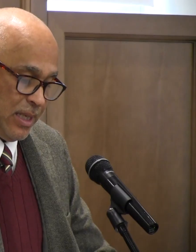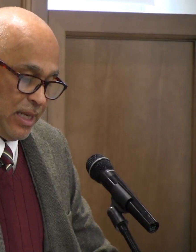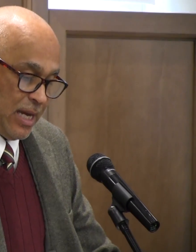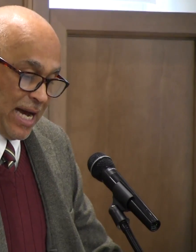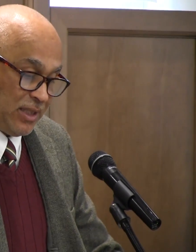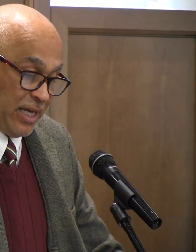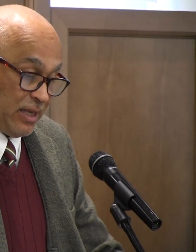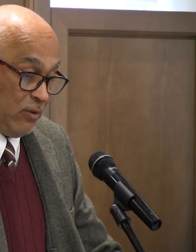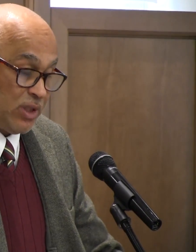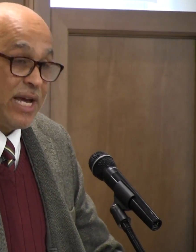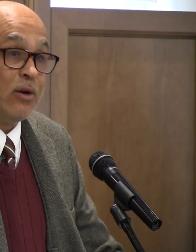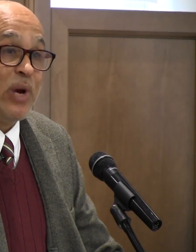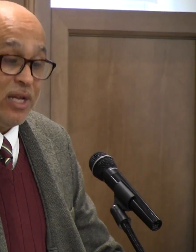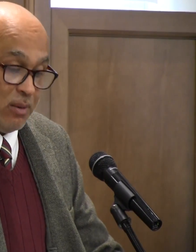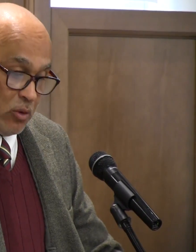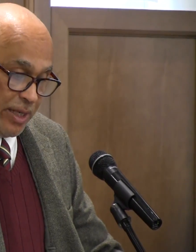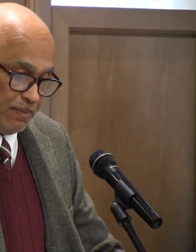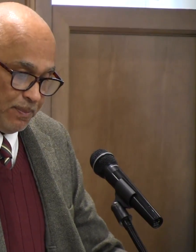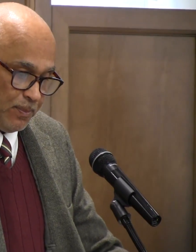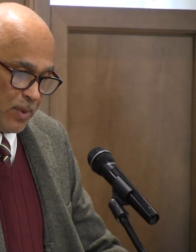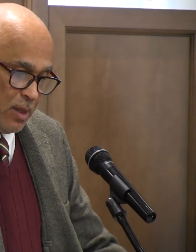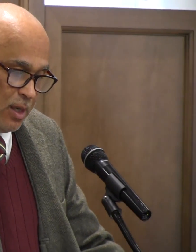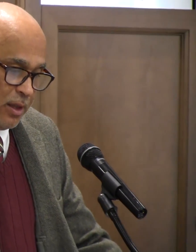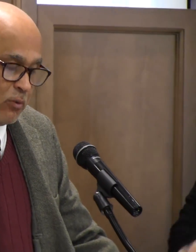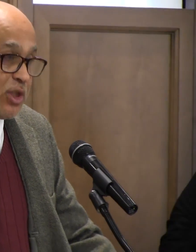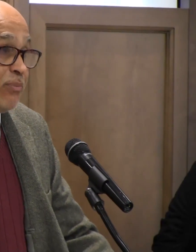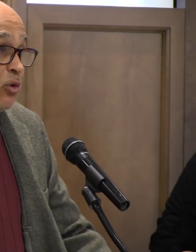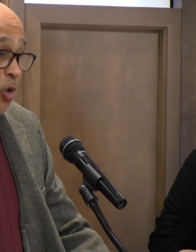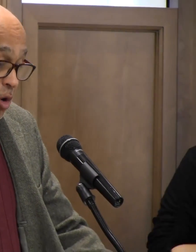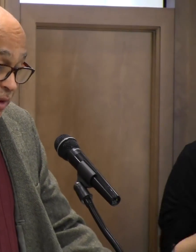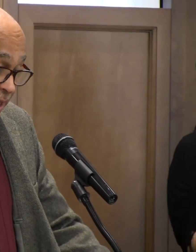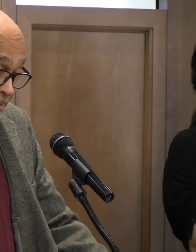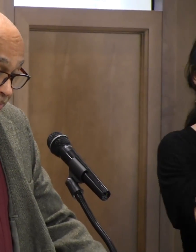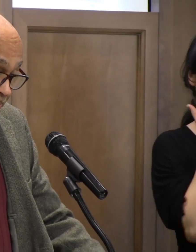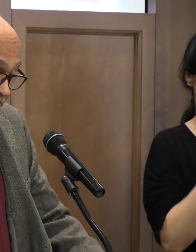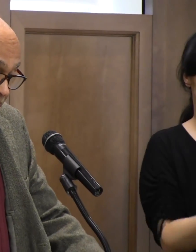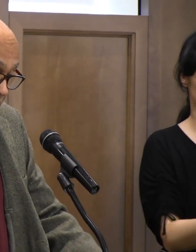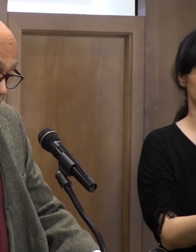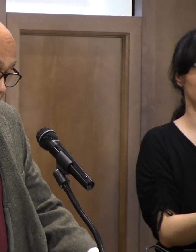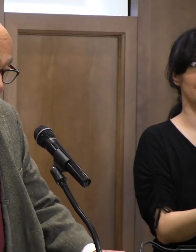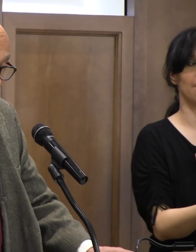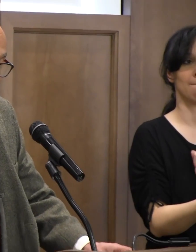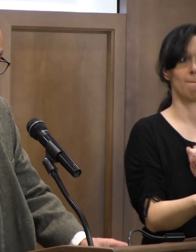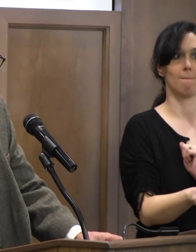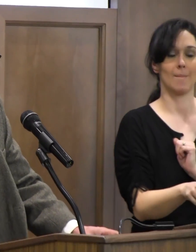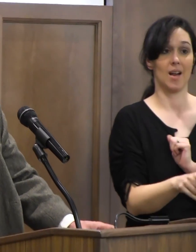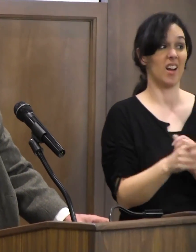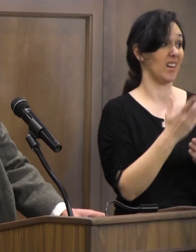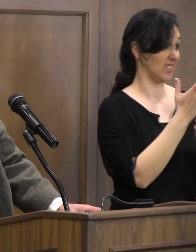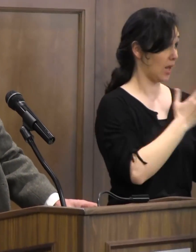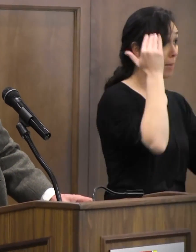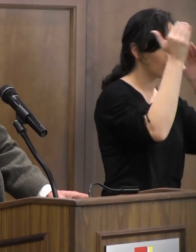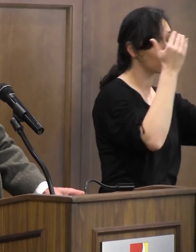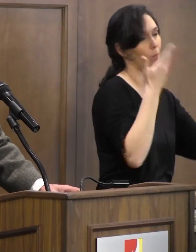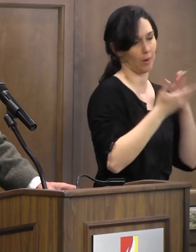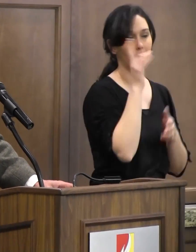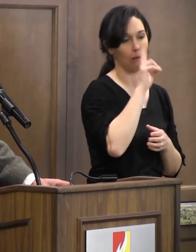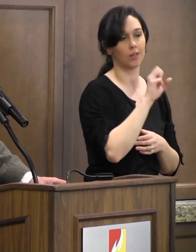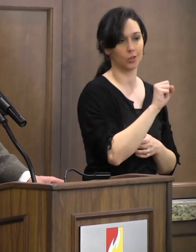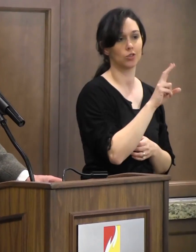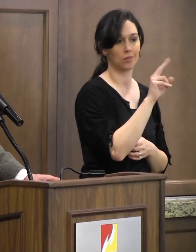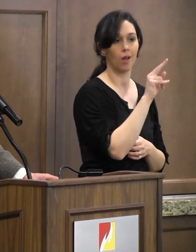I said that he was not a regular boy. There was something wrong with him. And some adult, probably Uncle